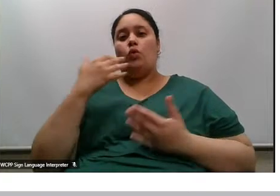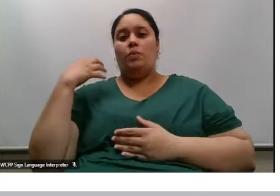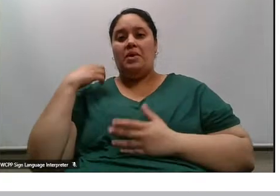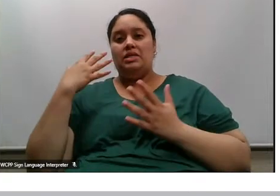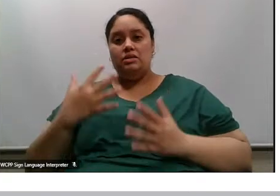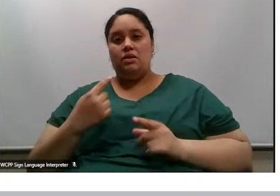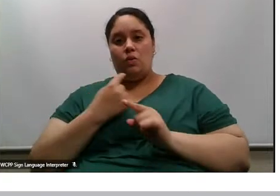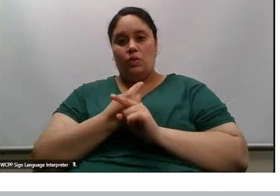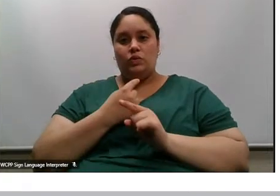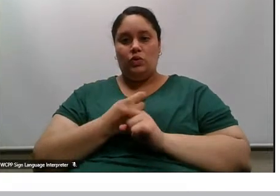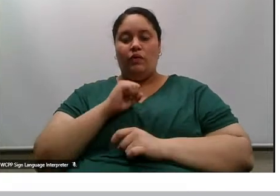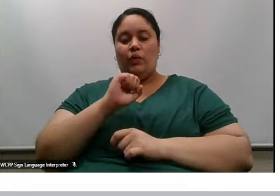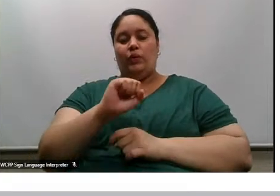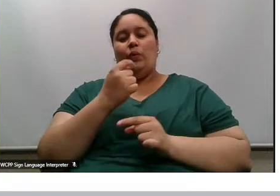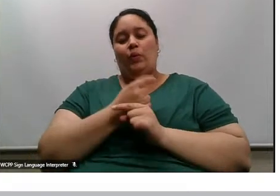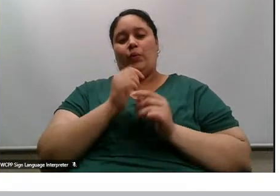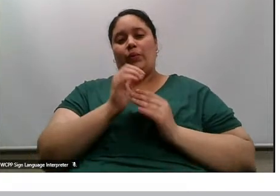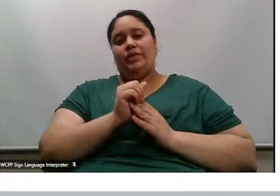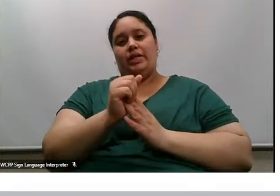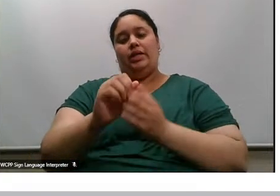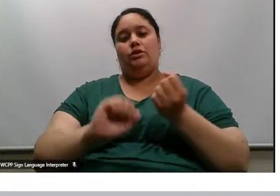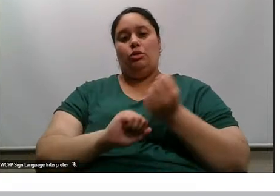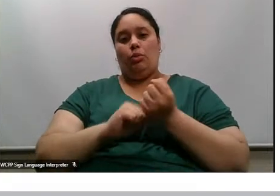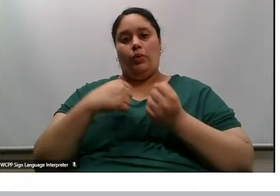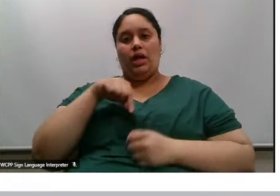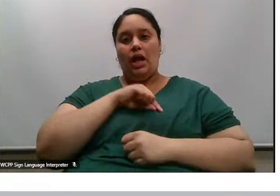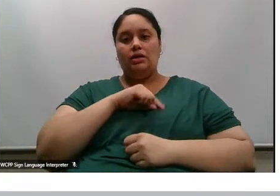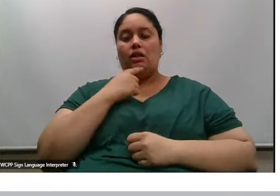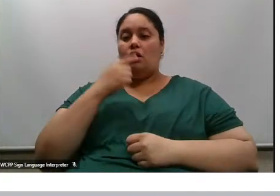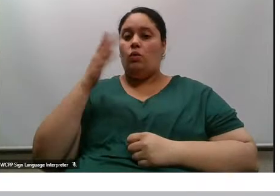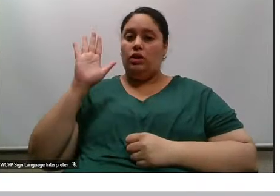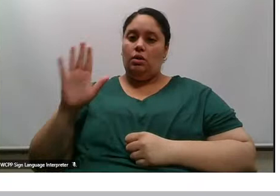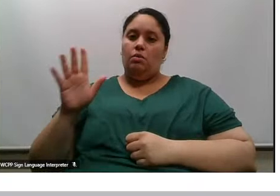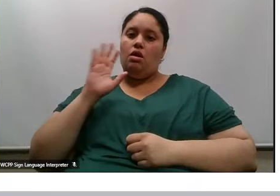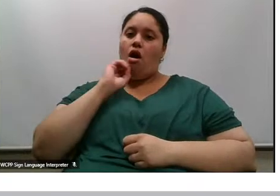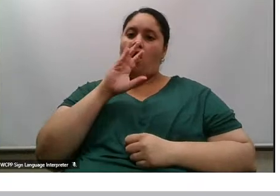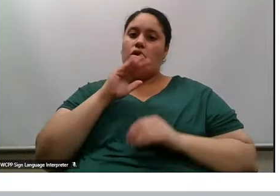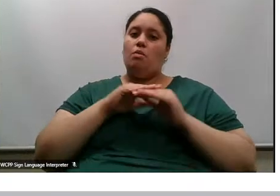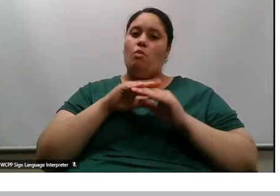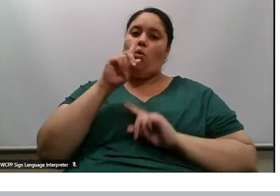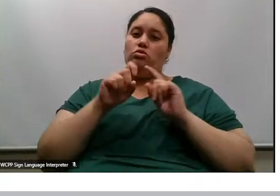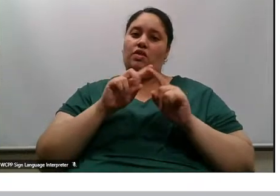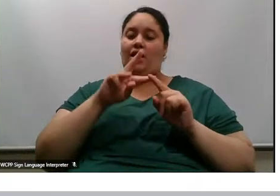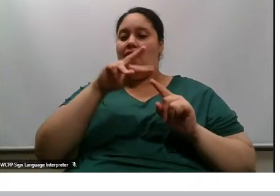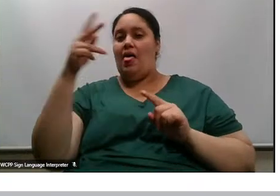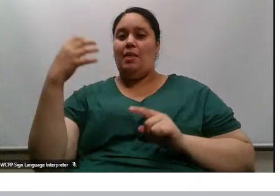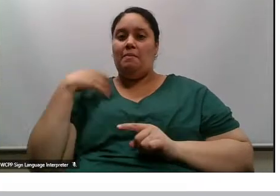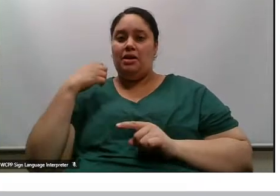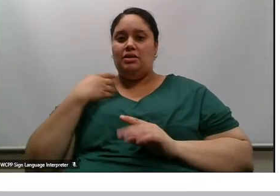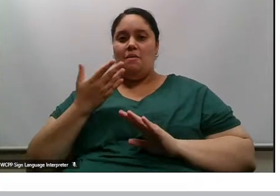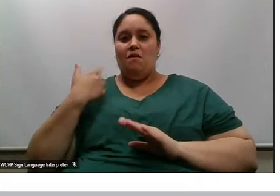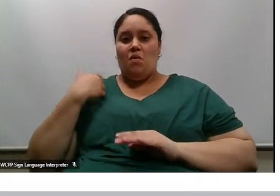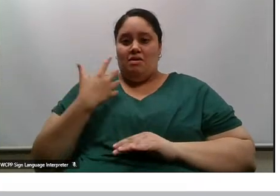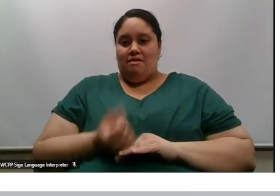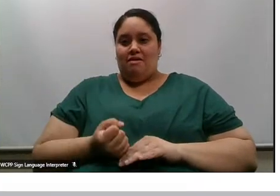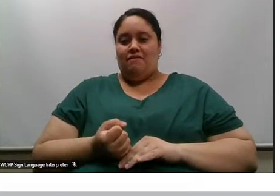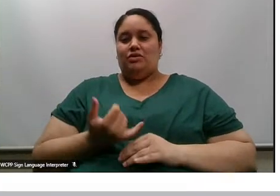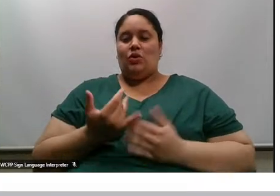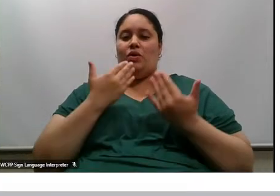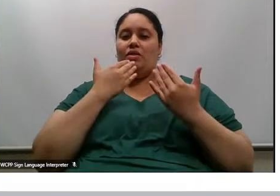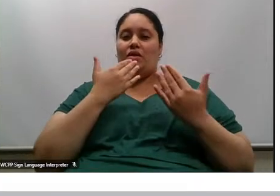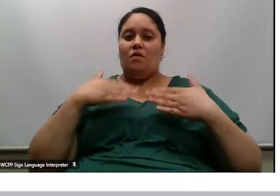as well for his leadership and support. I said to him he's answered more questions than any other minister we've had. So we're